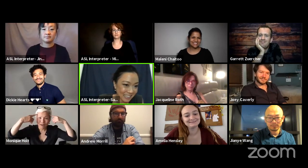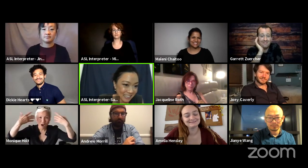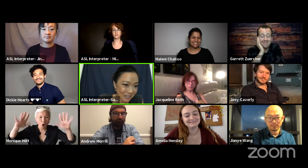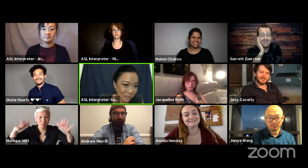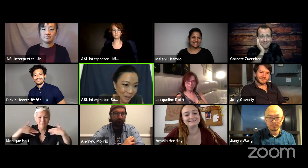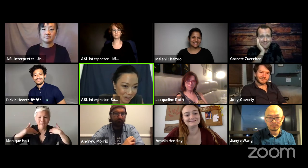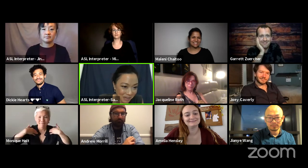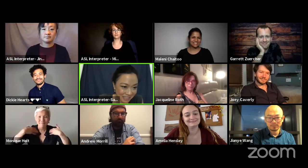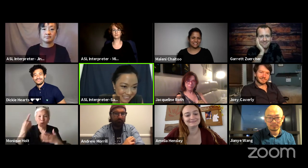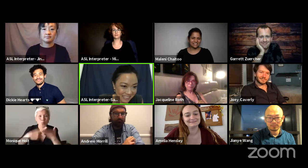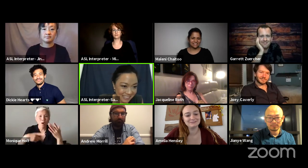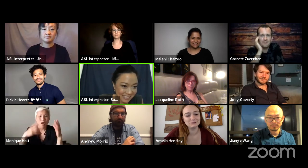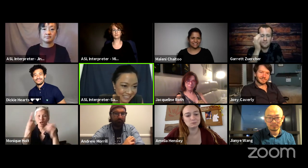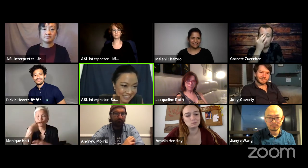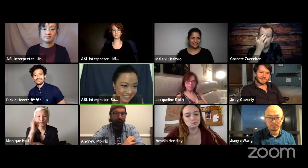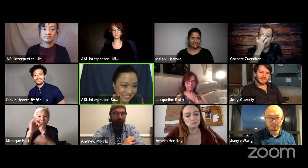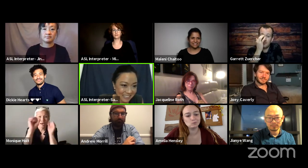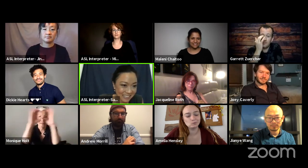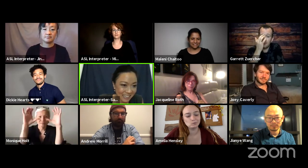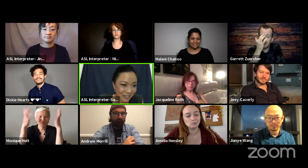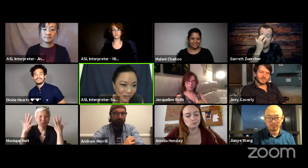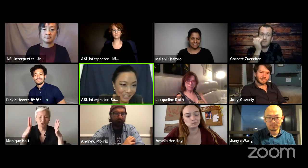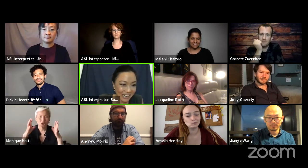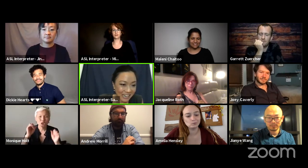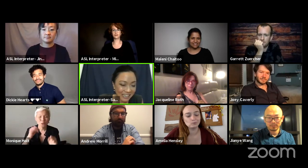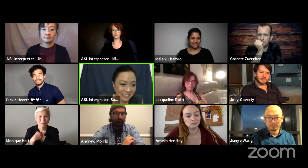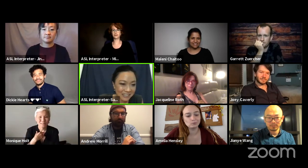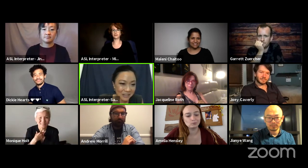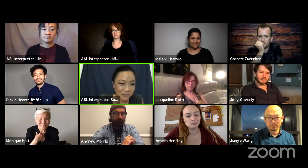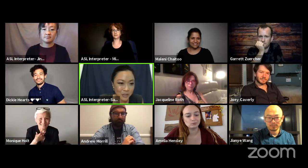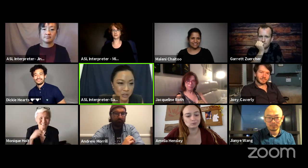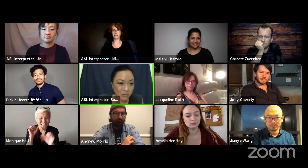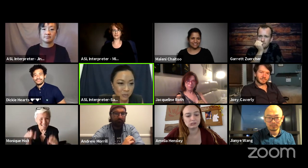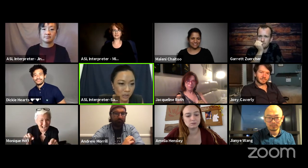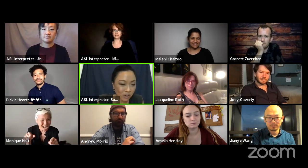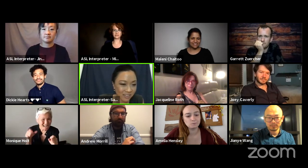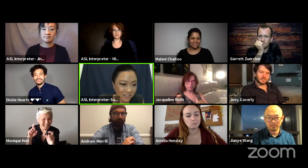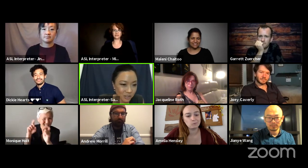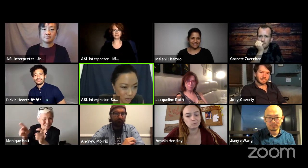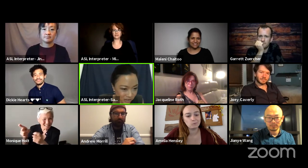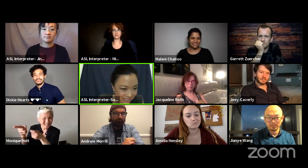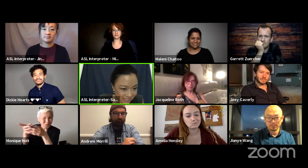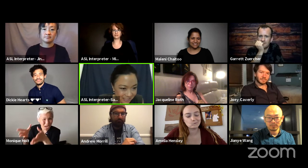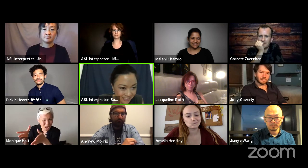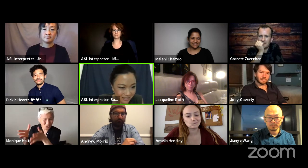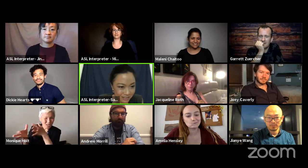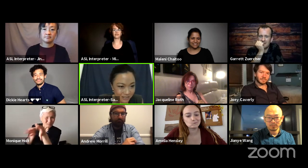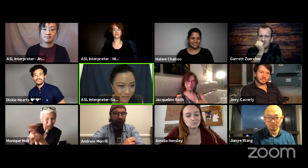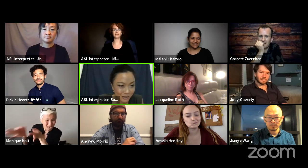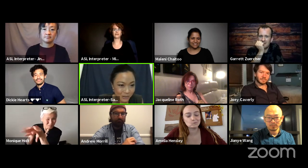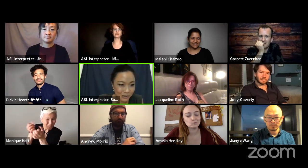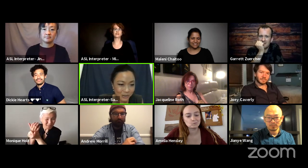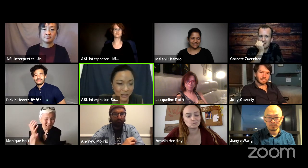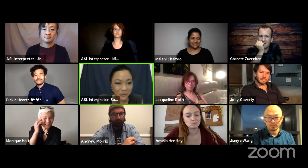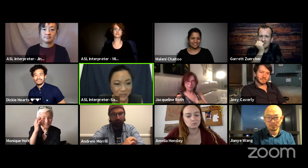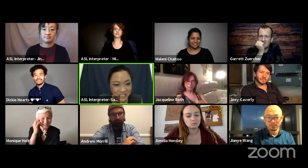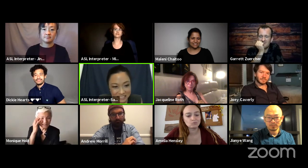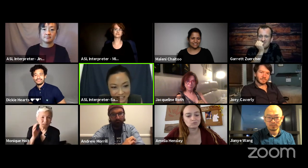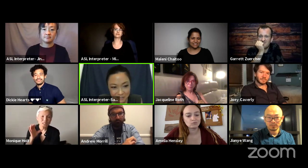And in my mind, I already had the vision of what I wanted it to look like. So could I really give that